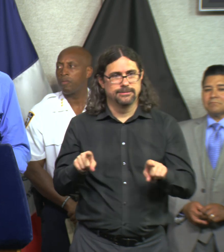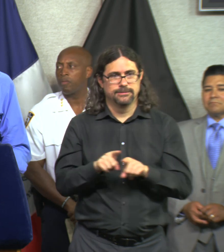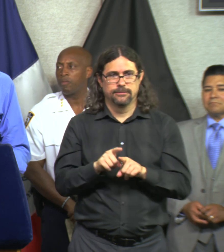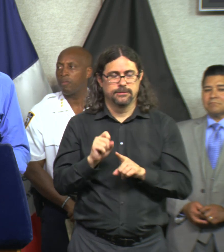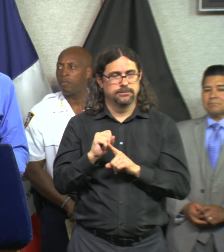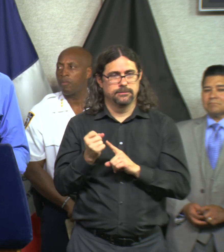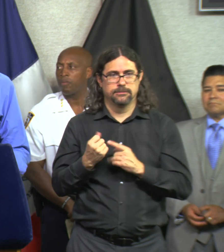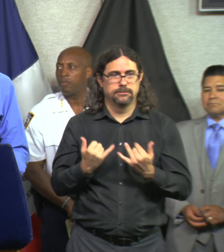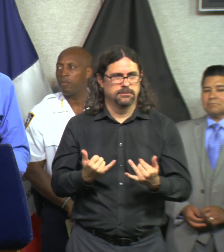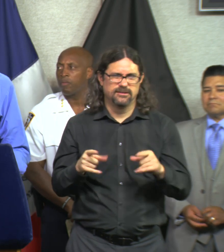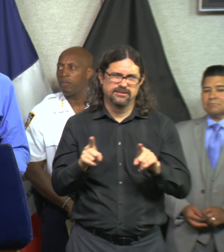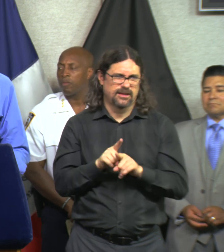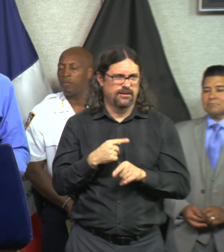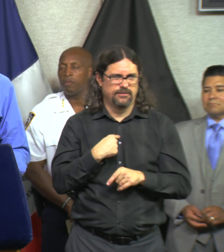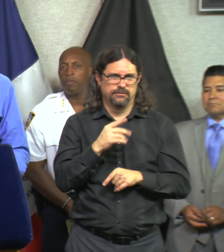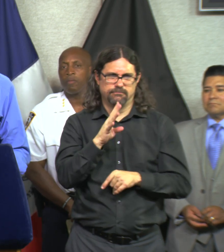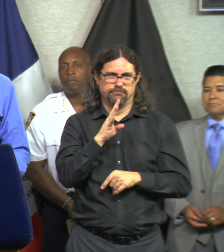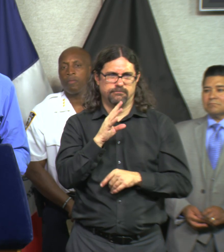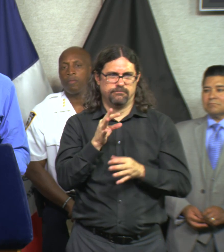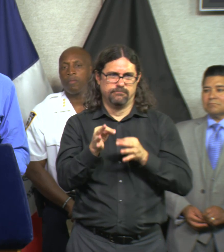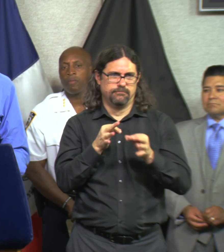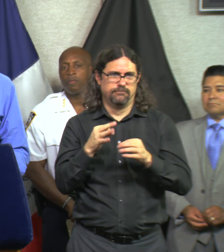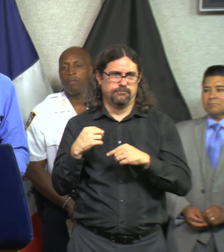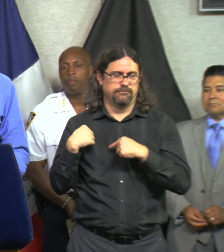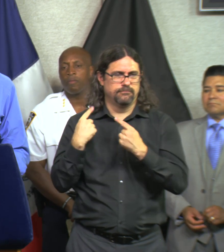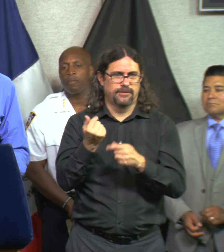that whole process. That's just not factually accurate.